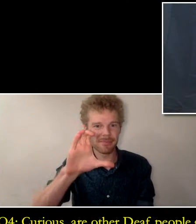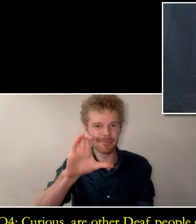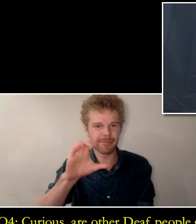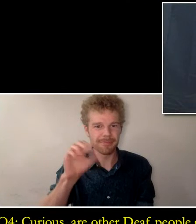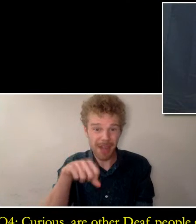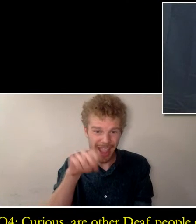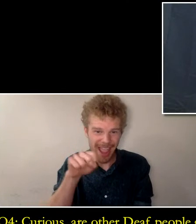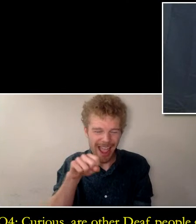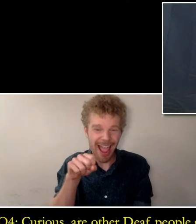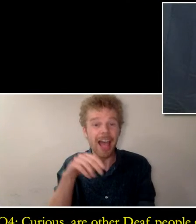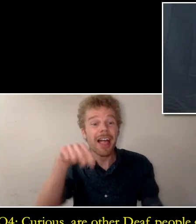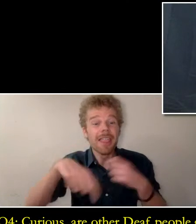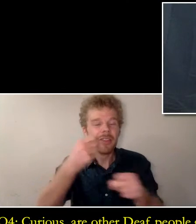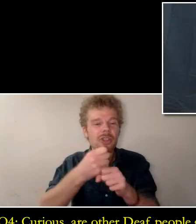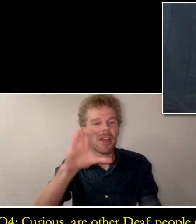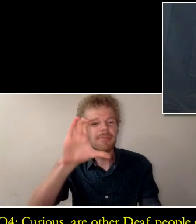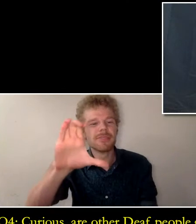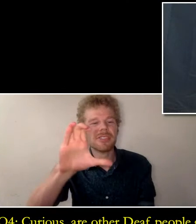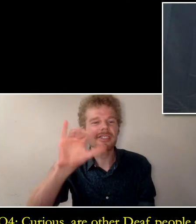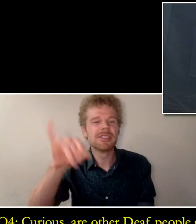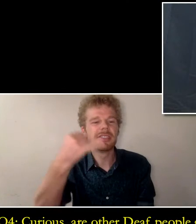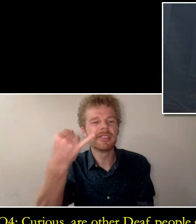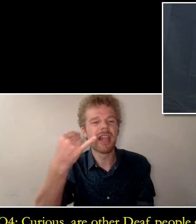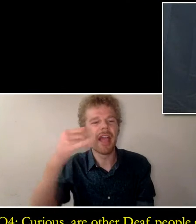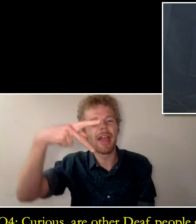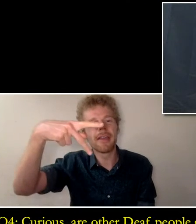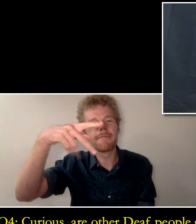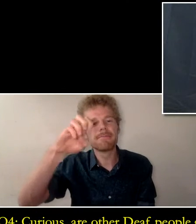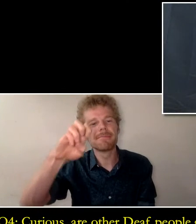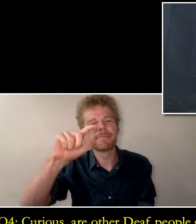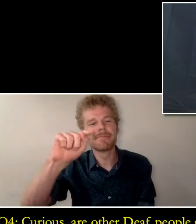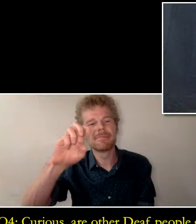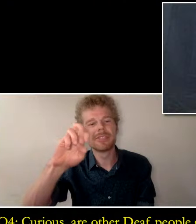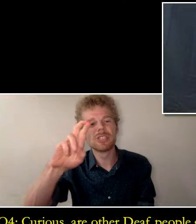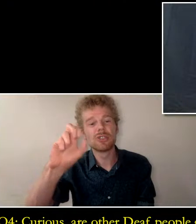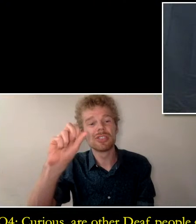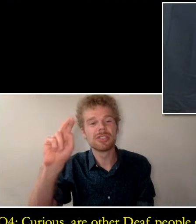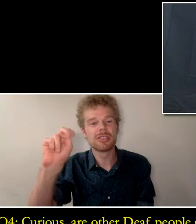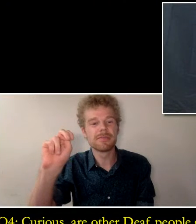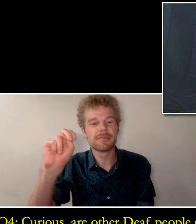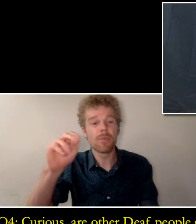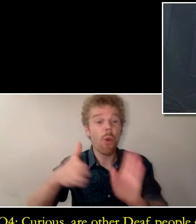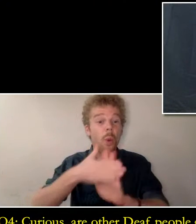Council in New York City. Wow, New York.